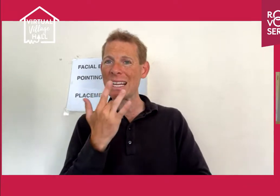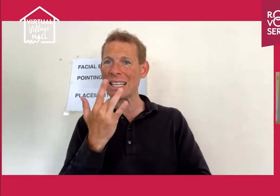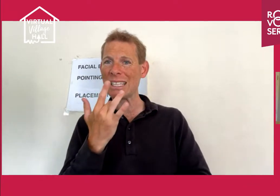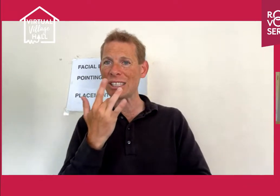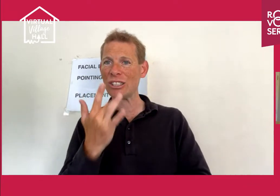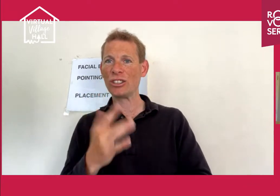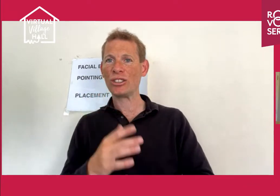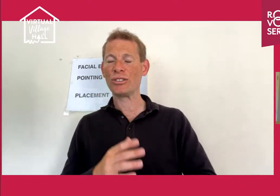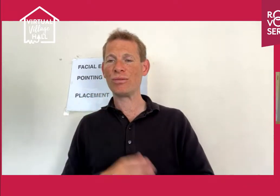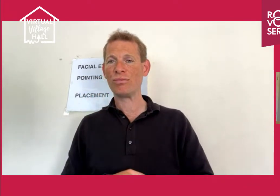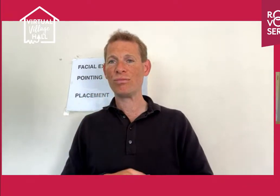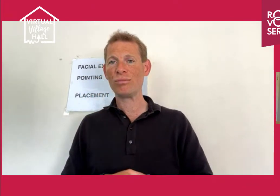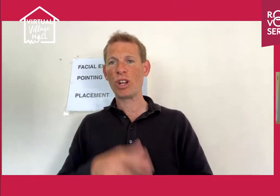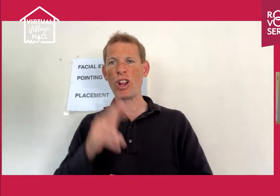side, is aged